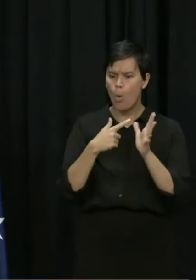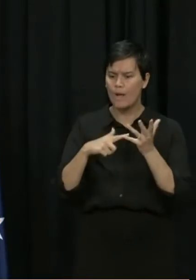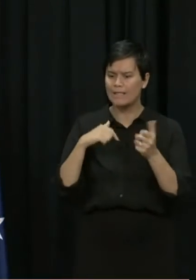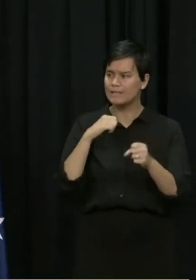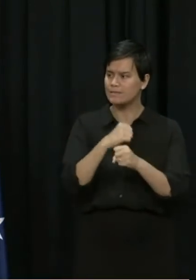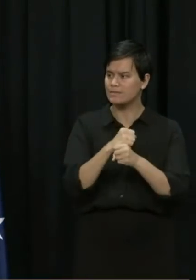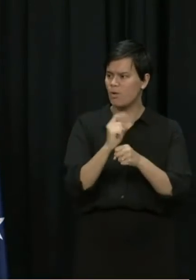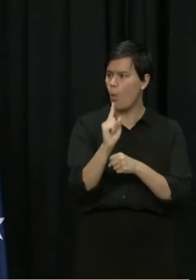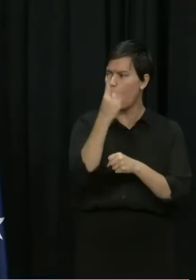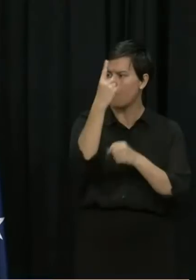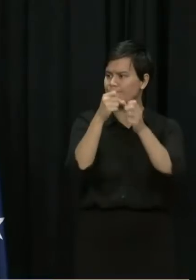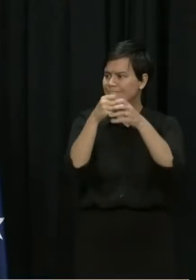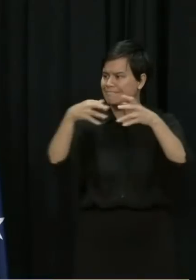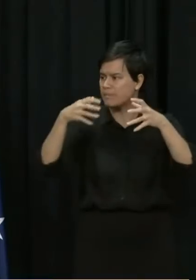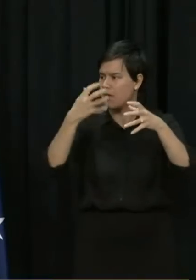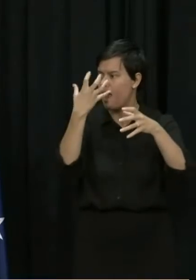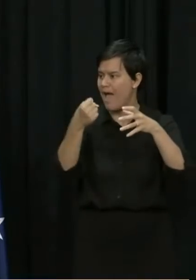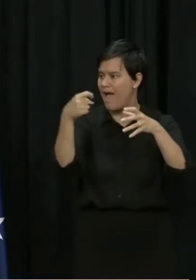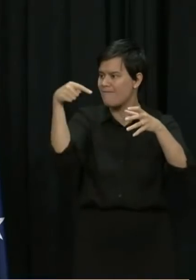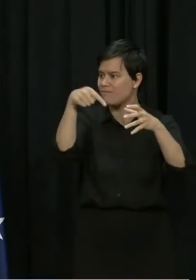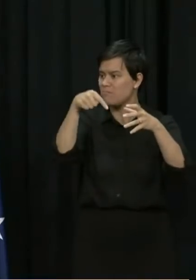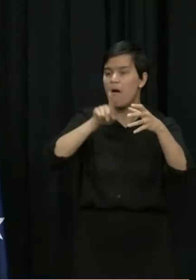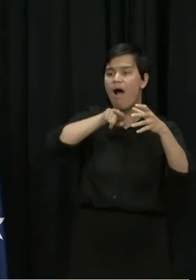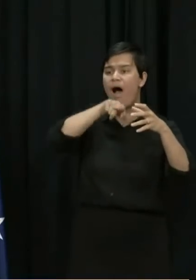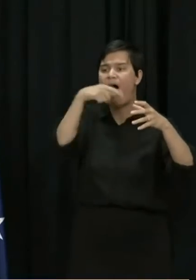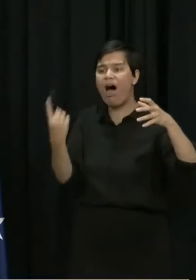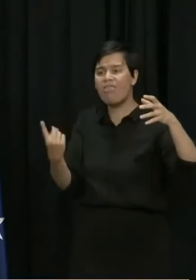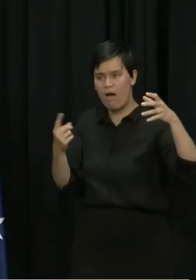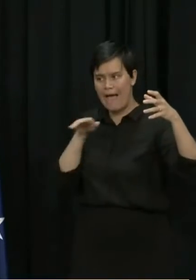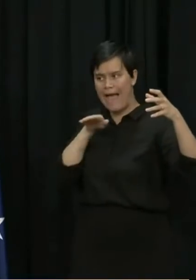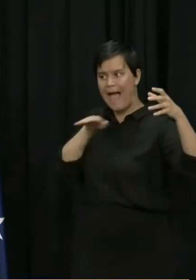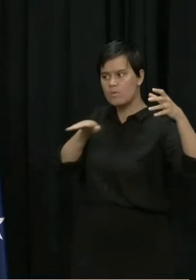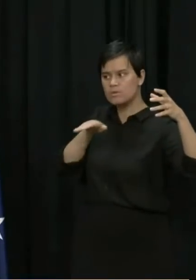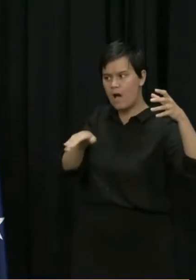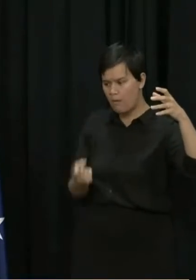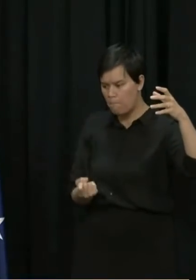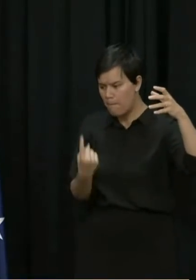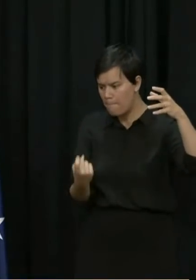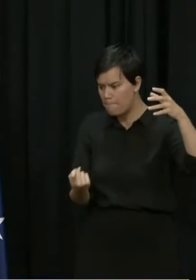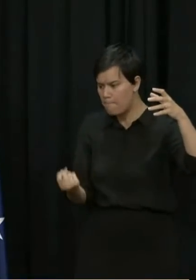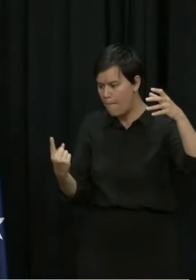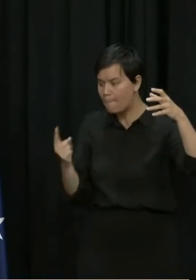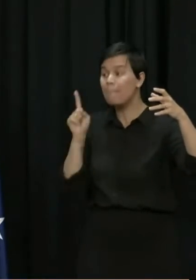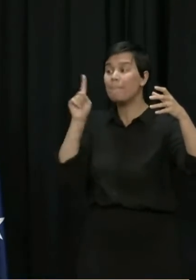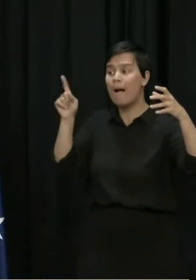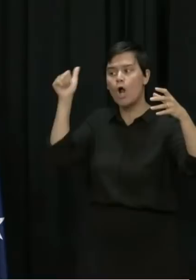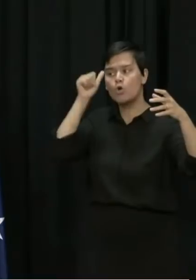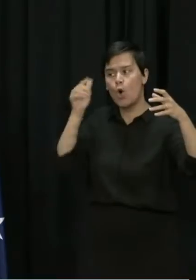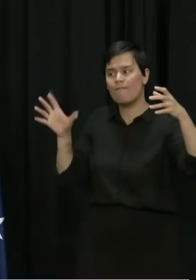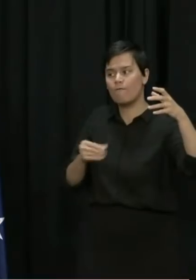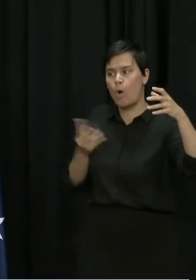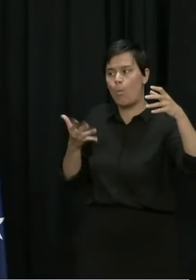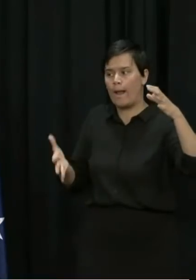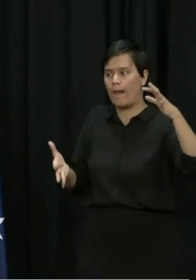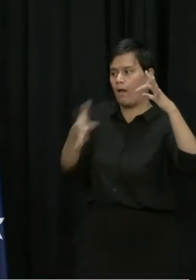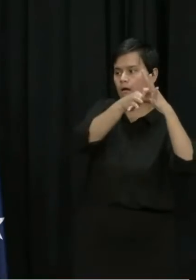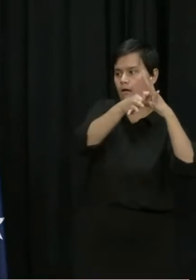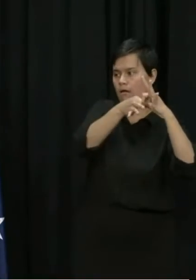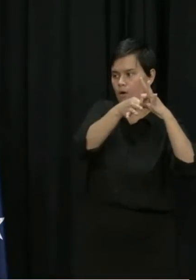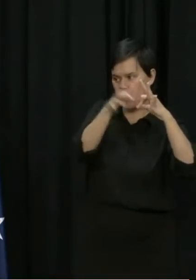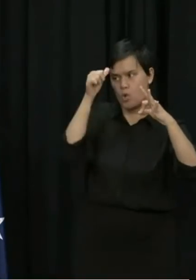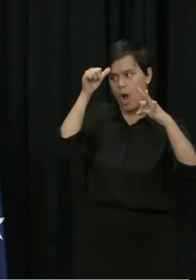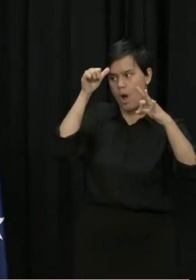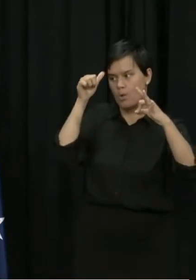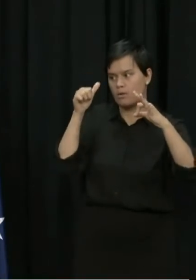were pretty clear that they were very easily, that they were contained and identified how they came to be in contact. So